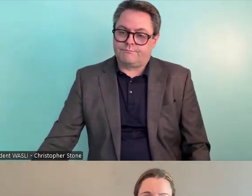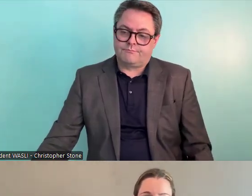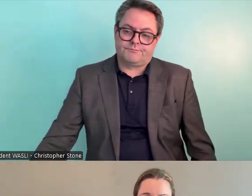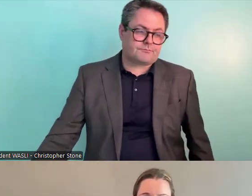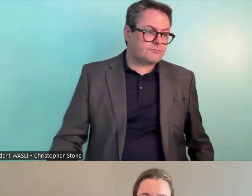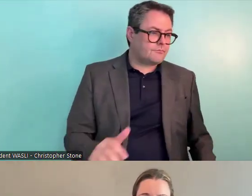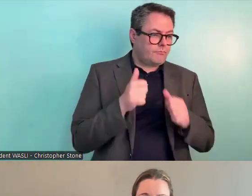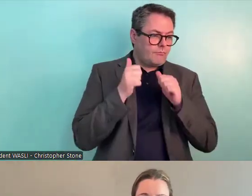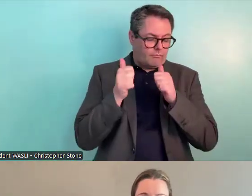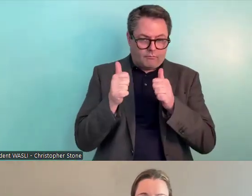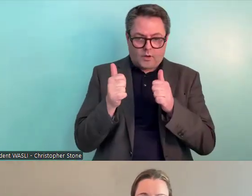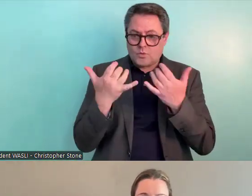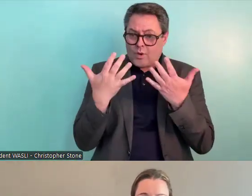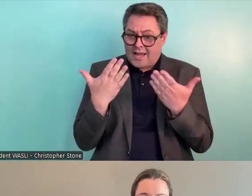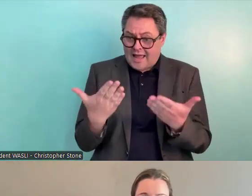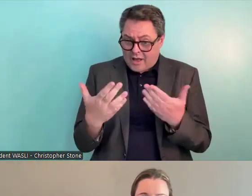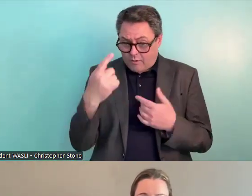hopefully.